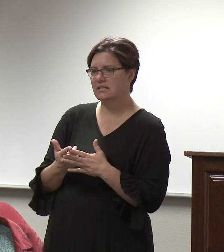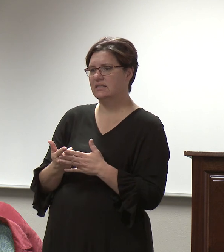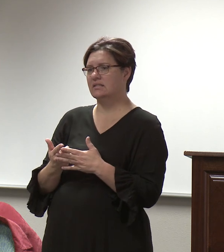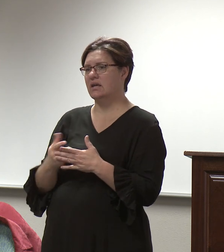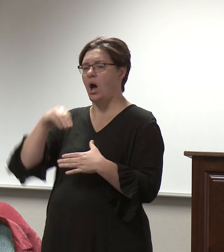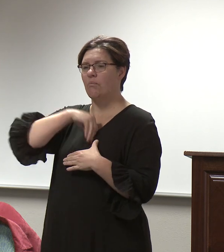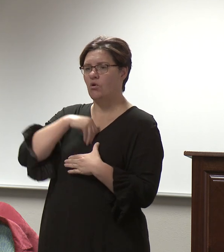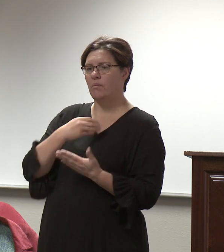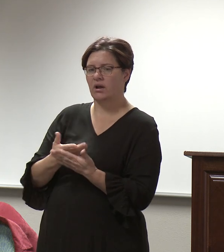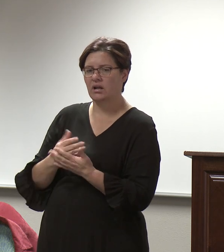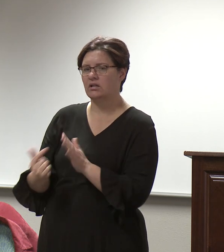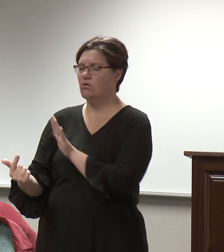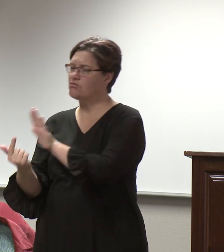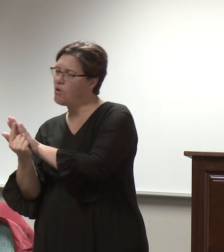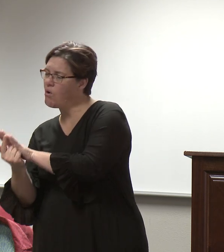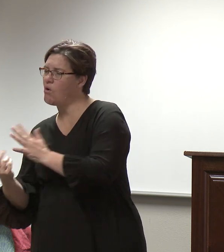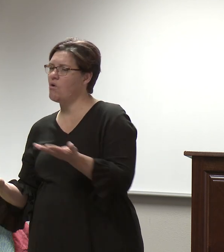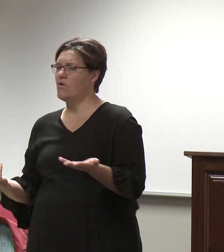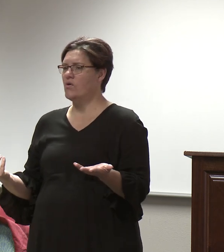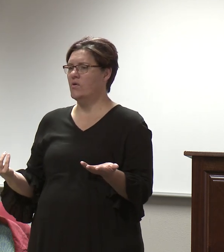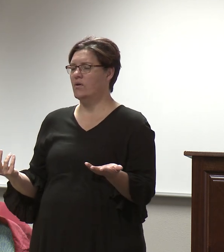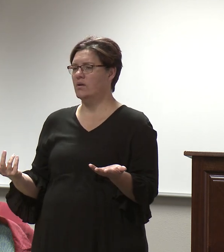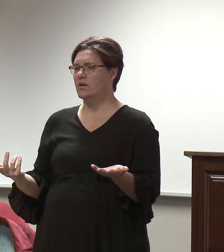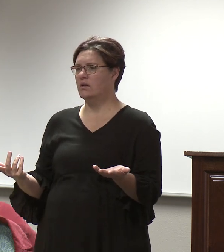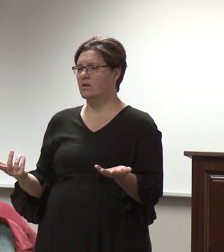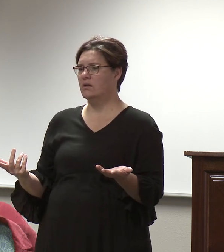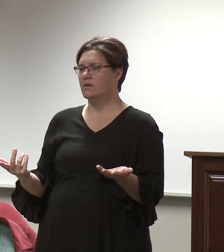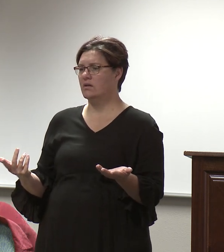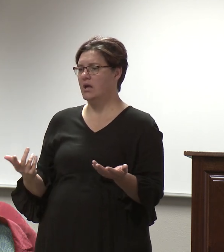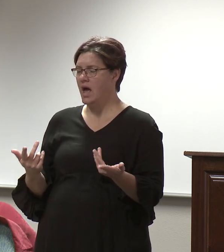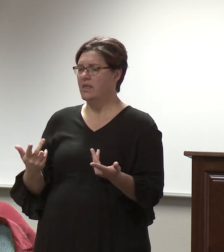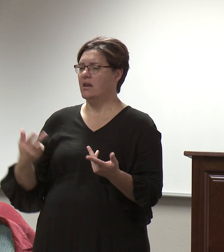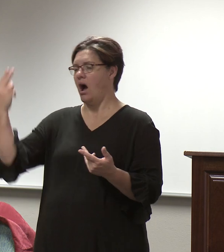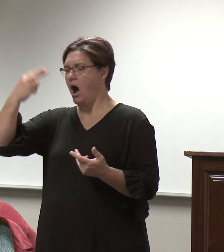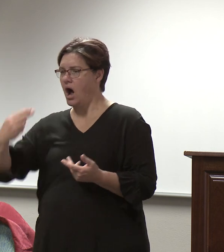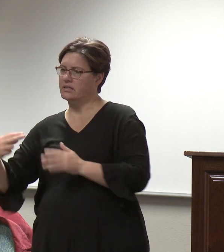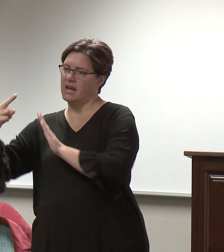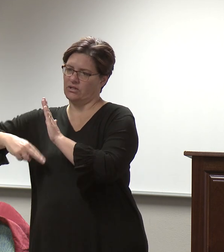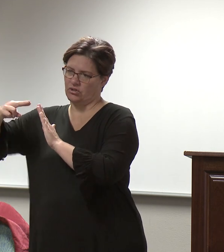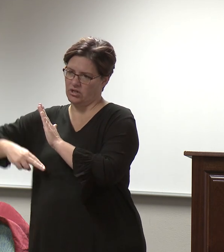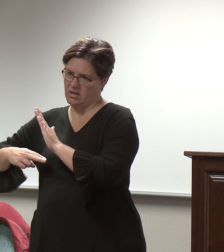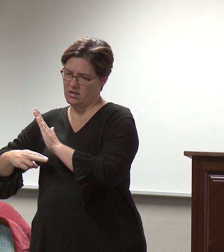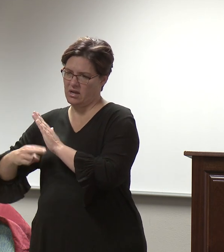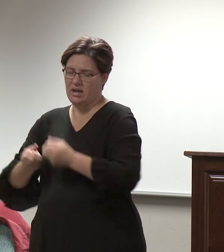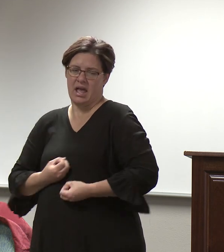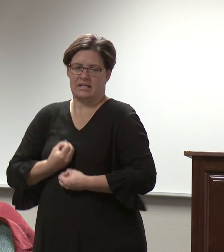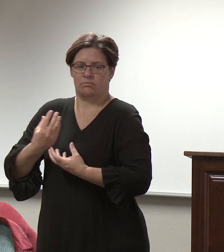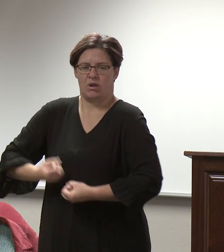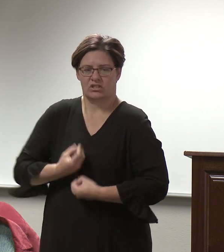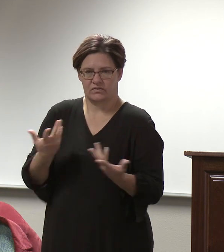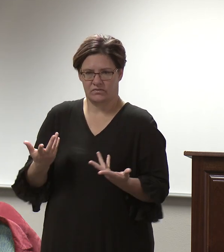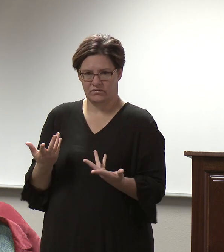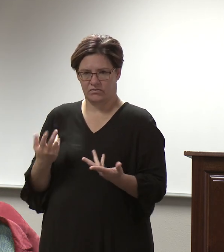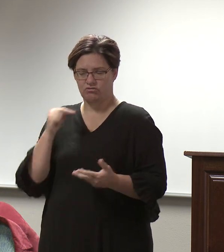practice is law and morals, and then the arts and literature, and the aesthetics and the expressive